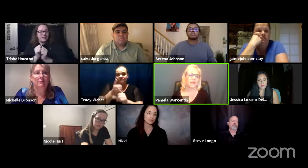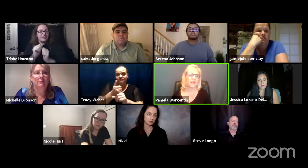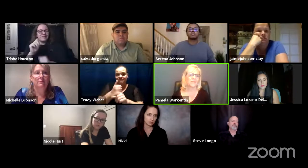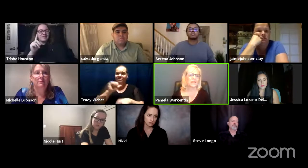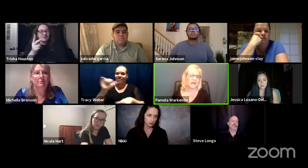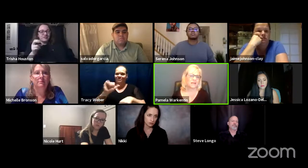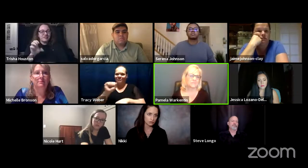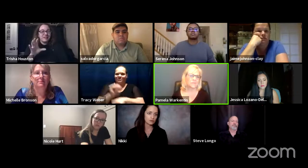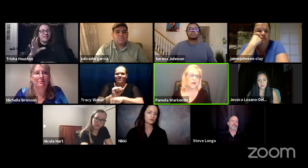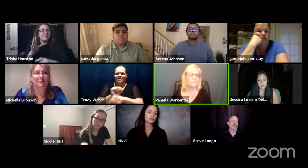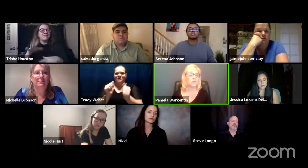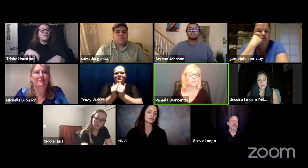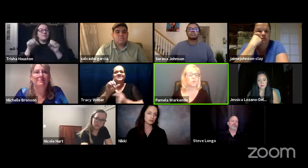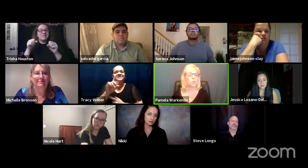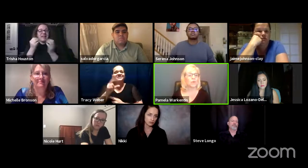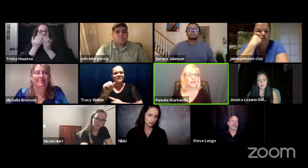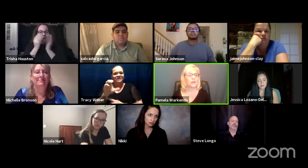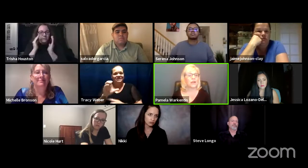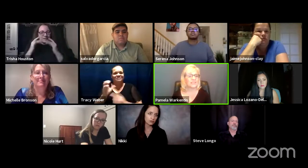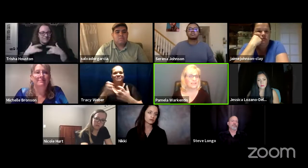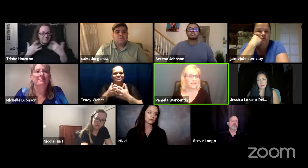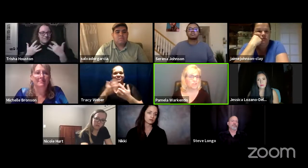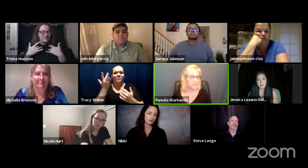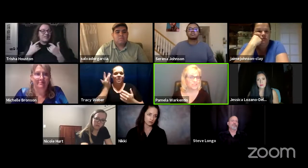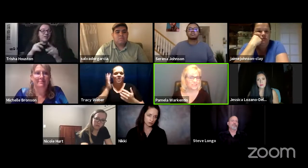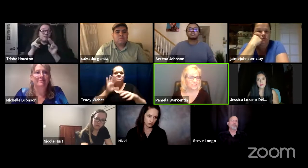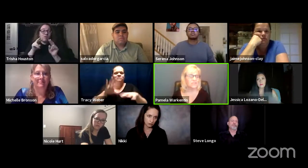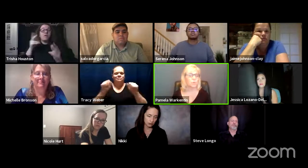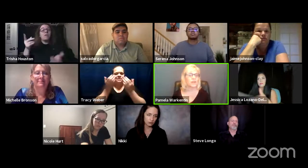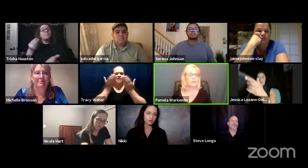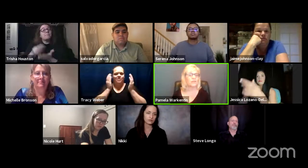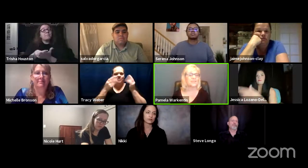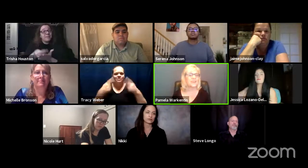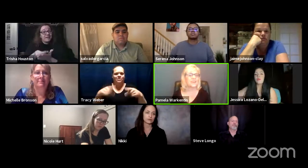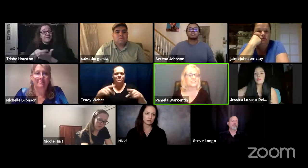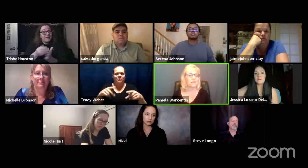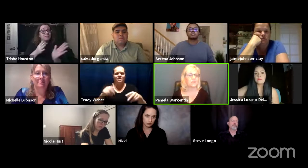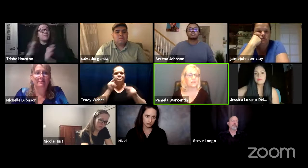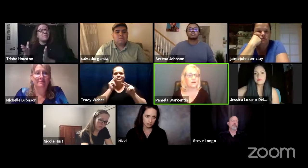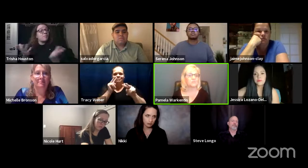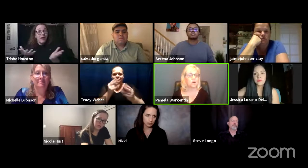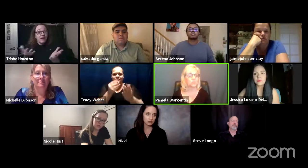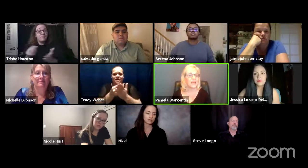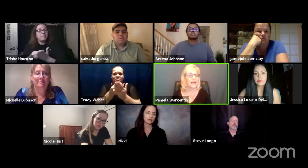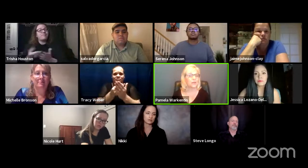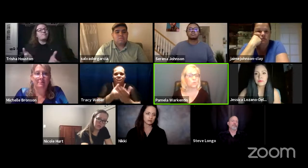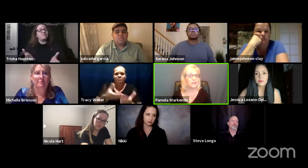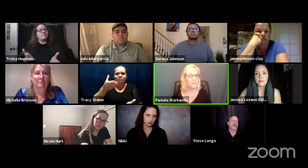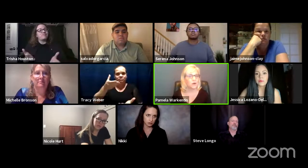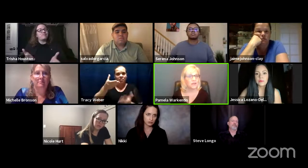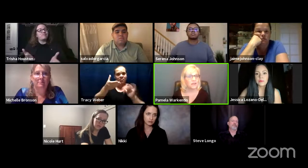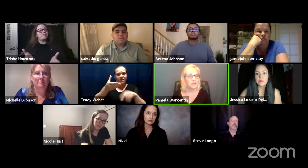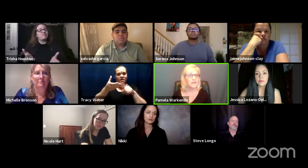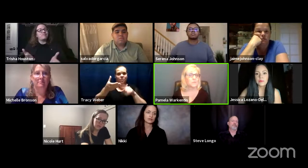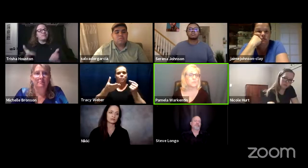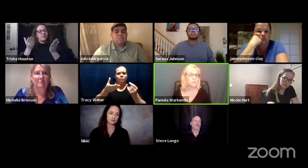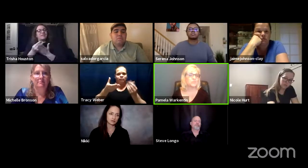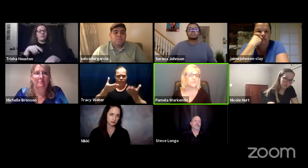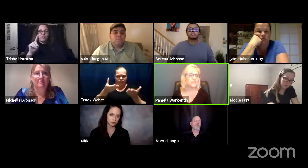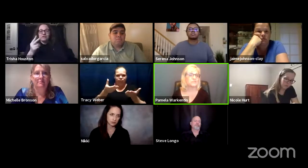and the like. I'm also working, DHHSC is working with the ASL Club to host a Halloween party. The proceeds